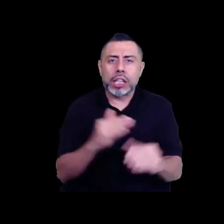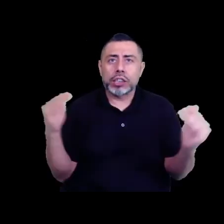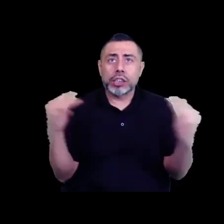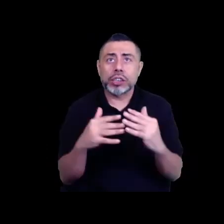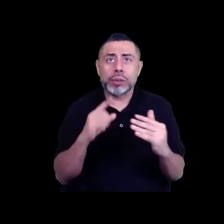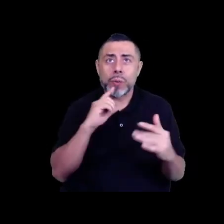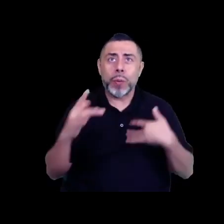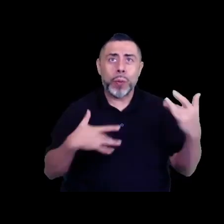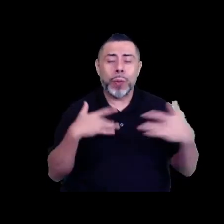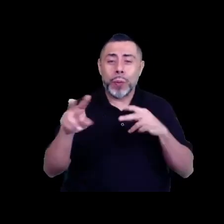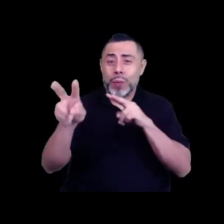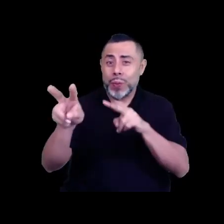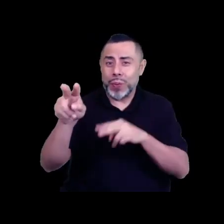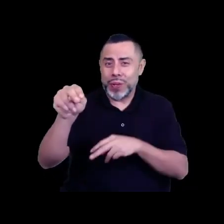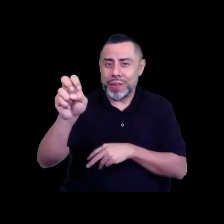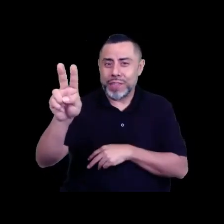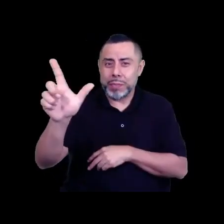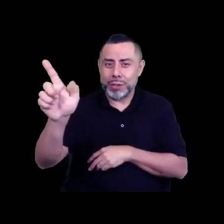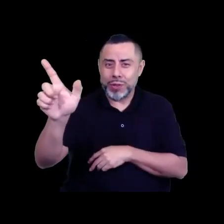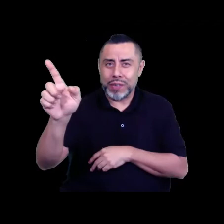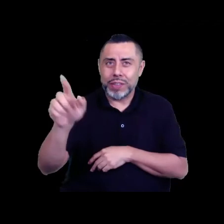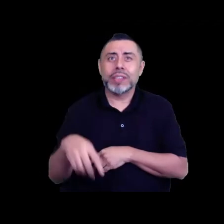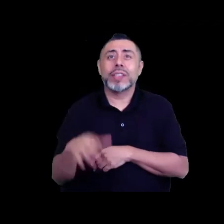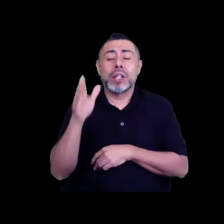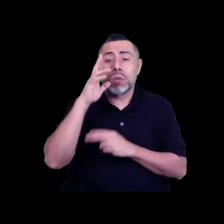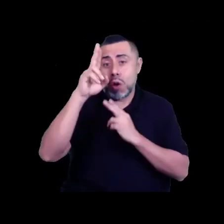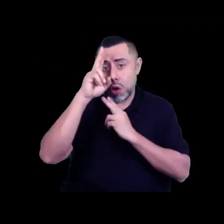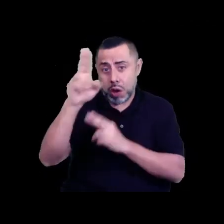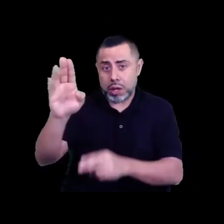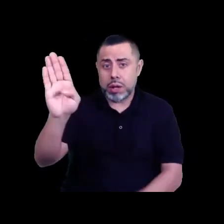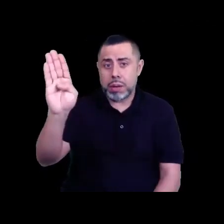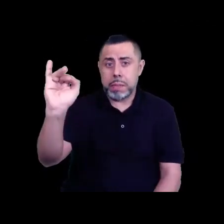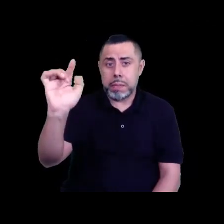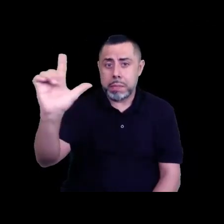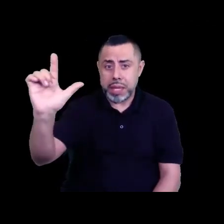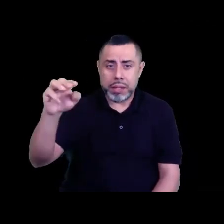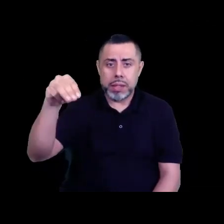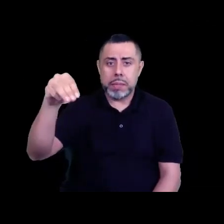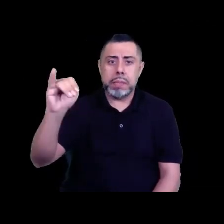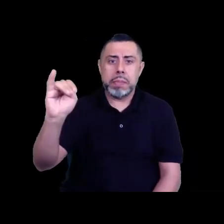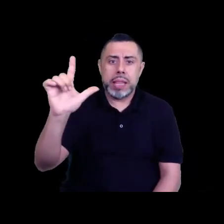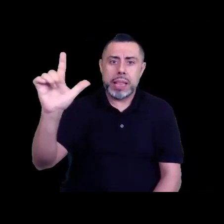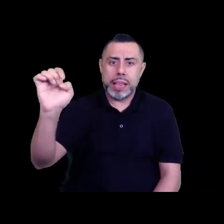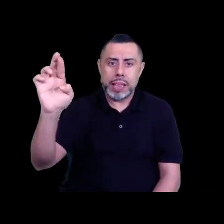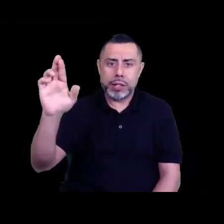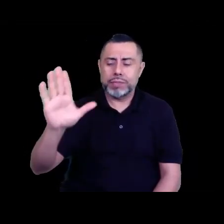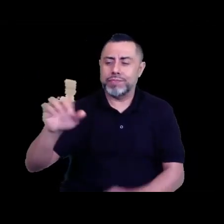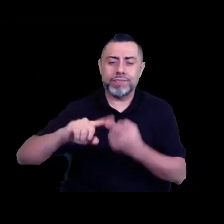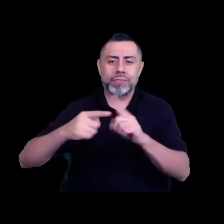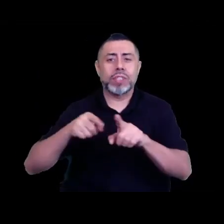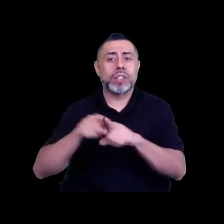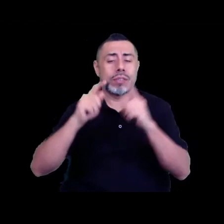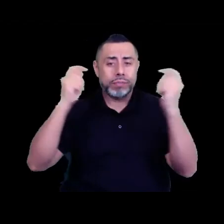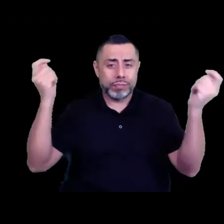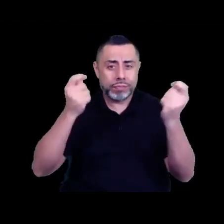21st, we are going to honor Bill Miller and friends. We're celebrating Native American Heritage